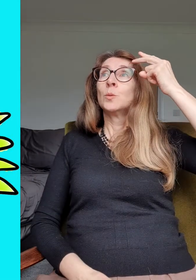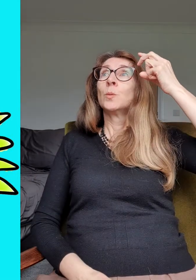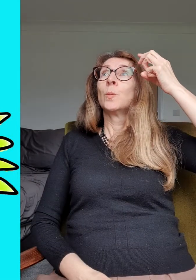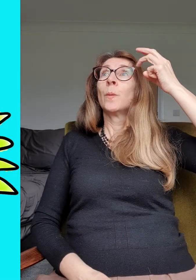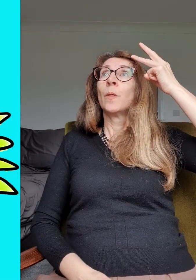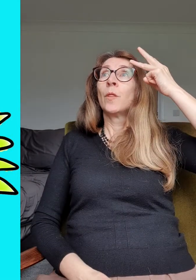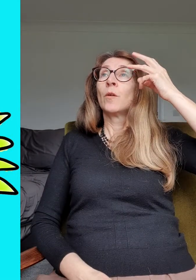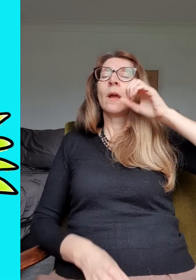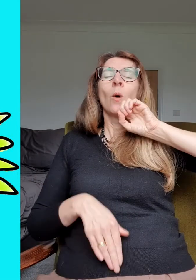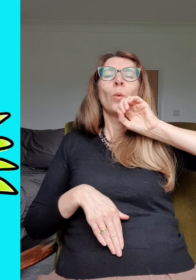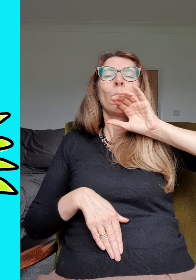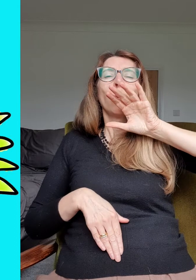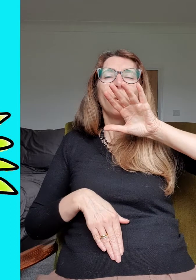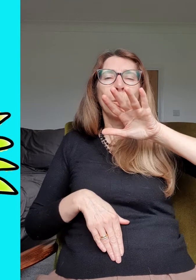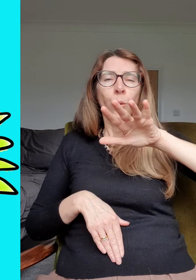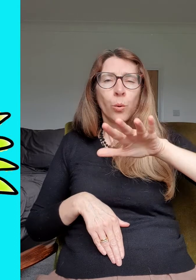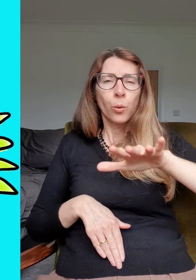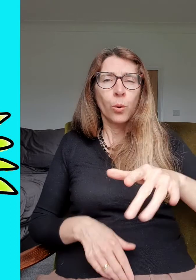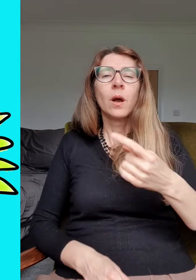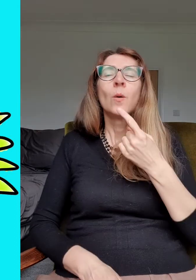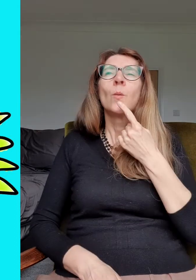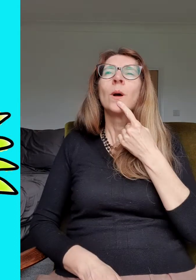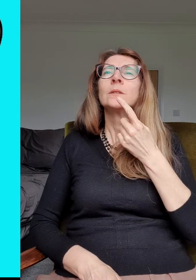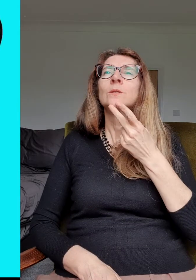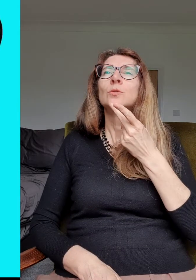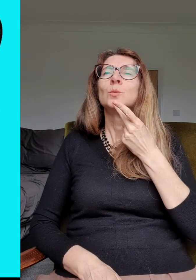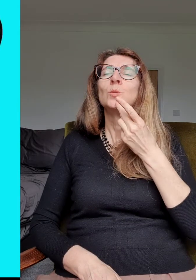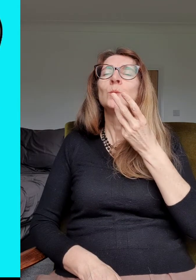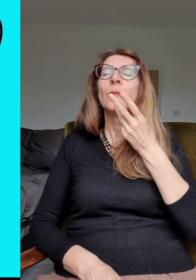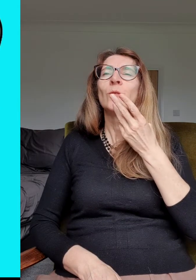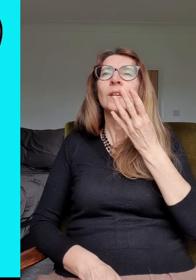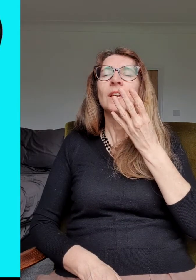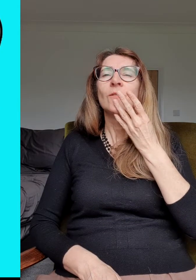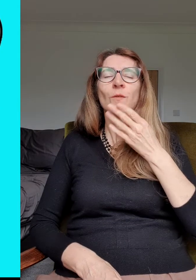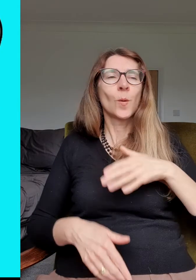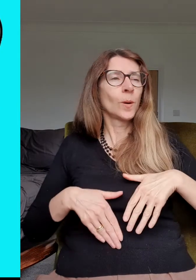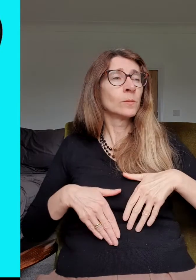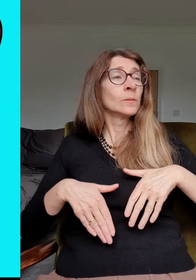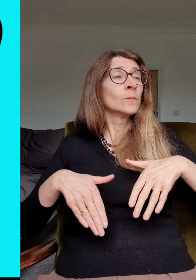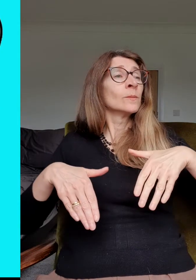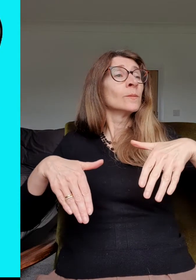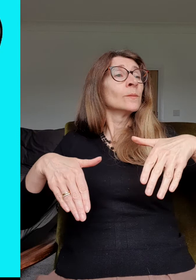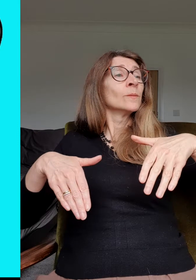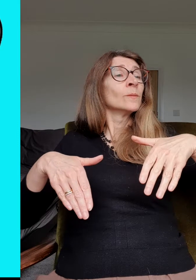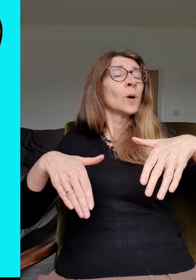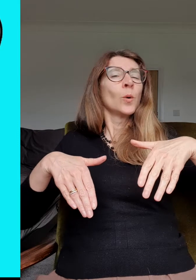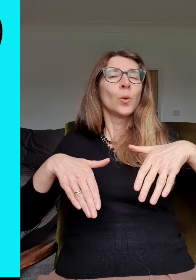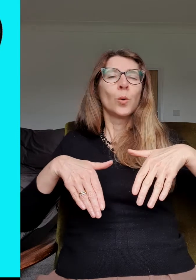1, 2, 3. And breathed out through their mouth for